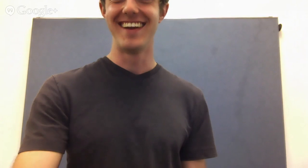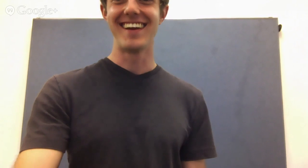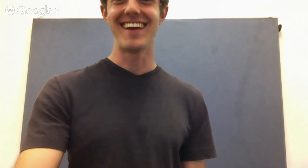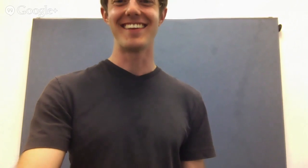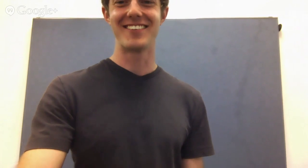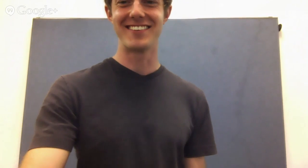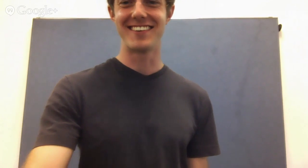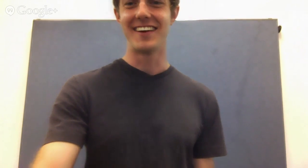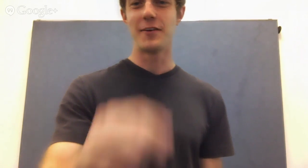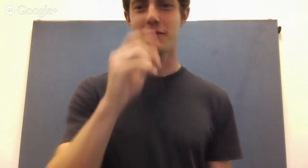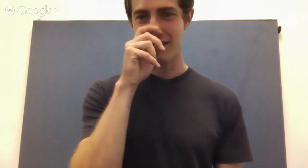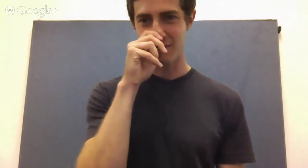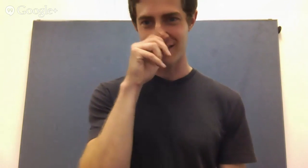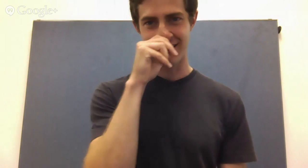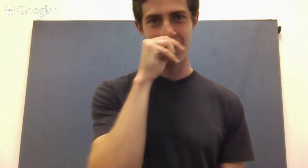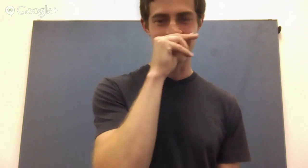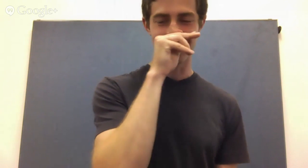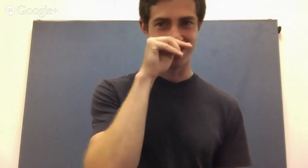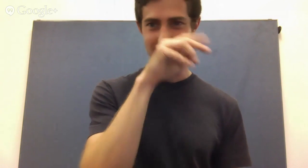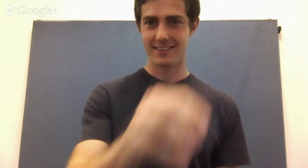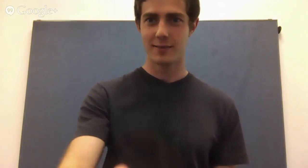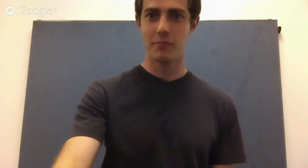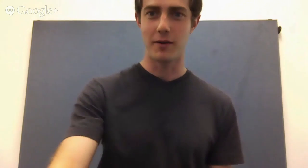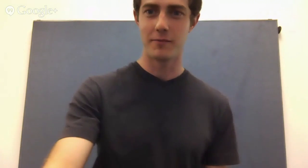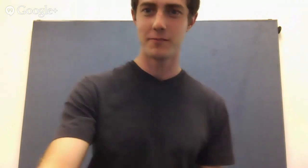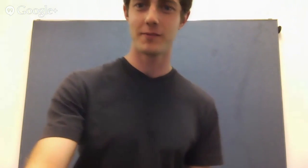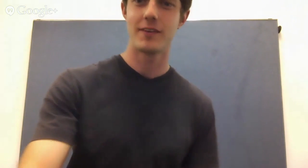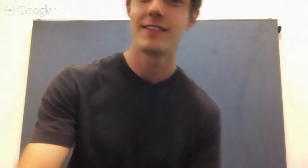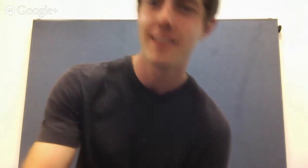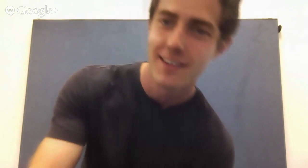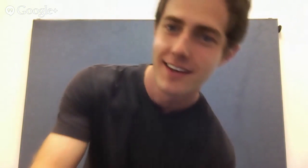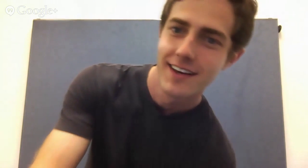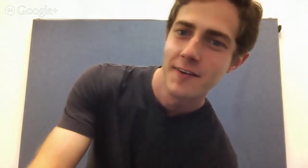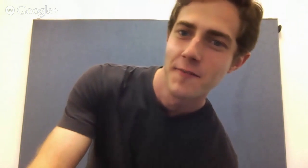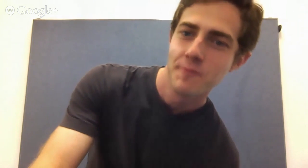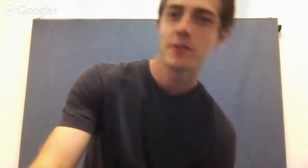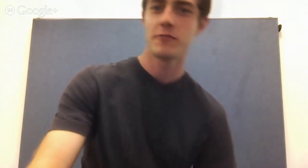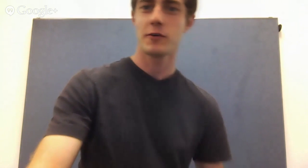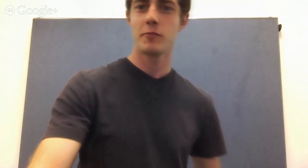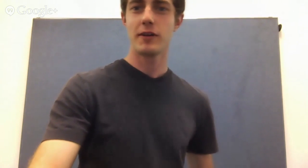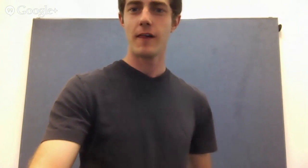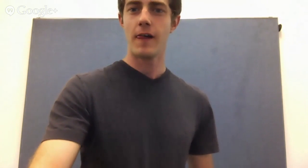Yeah, that's what it said. You have complained about the copyright notices. This is a problem. This is a notice of your complaint.